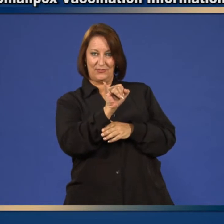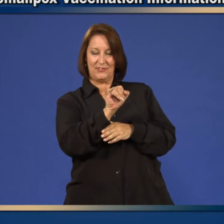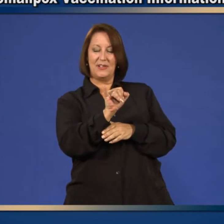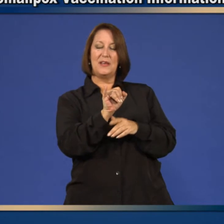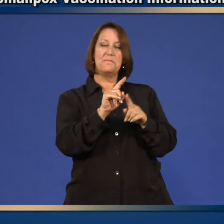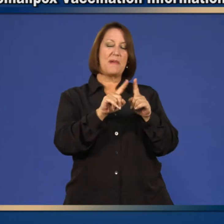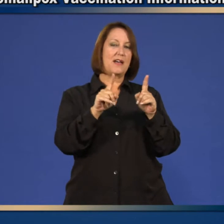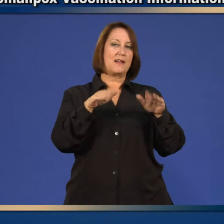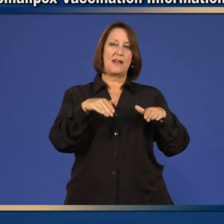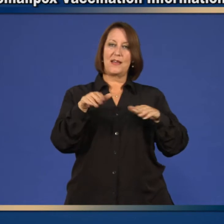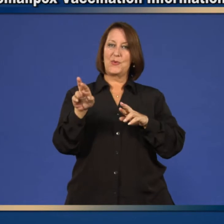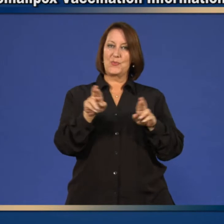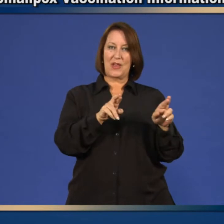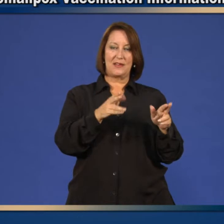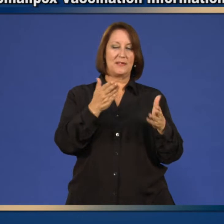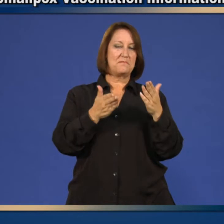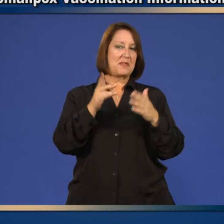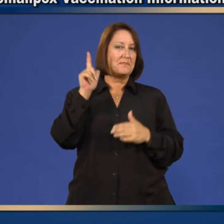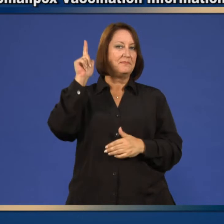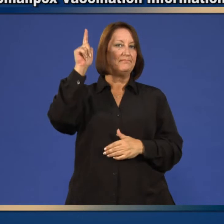in the future.